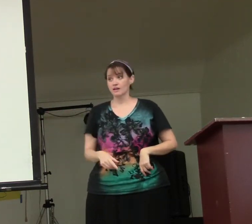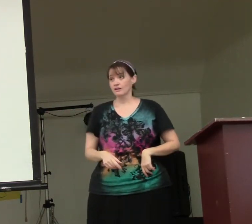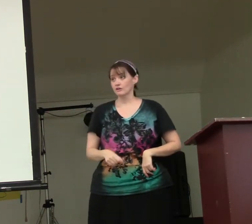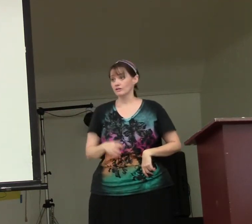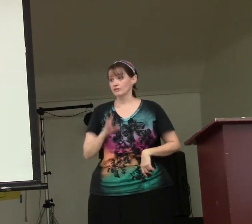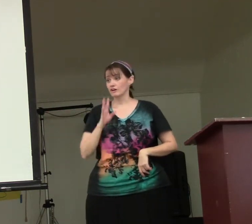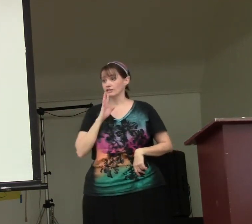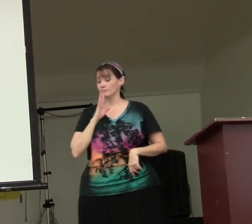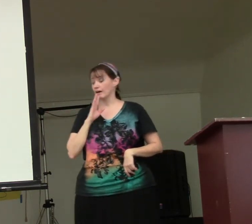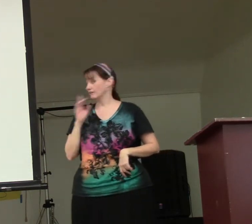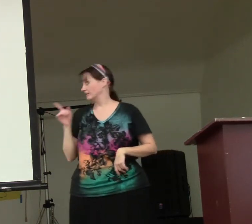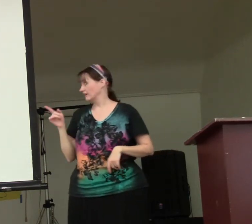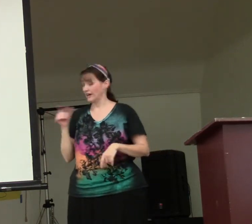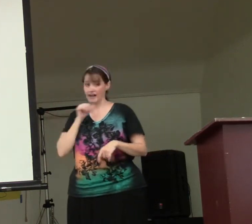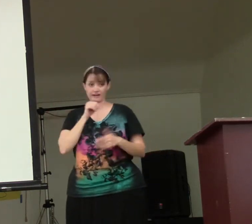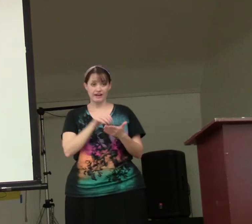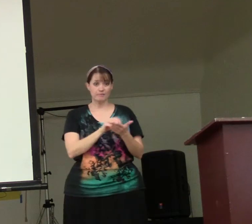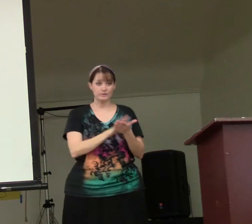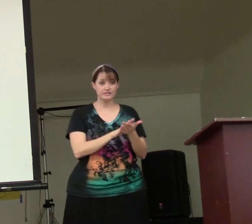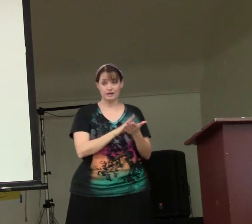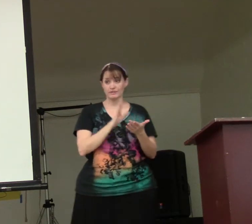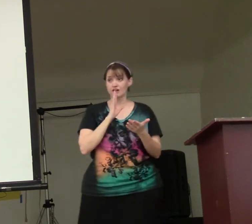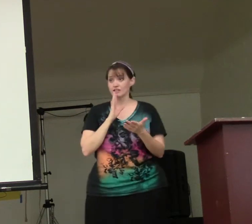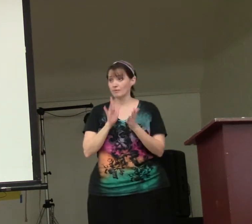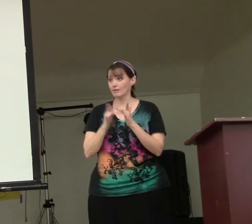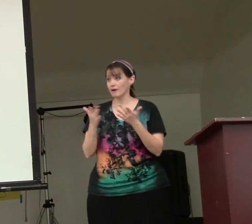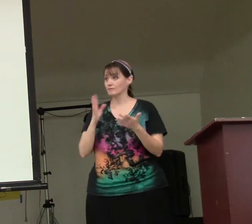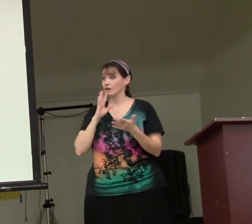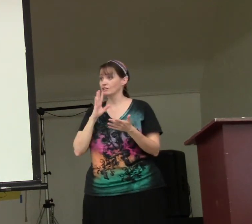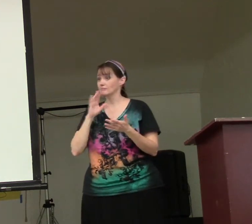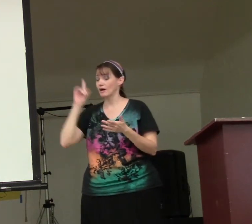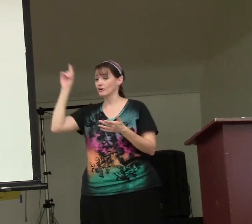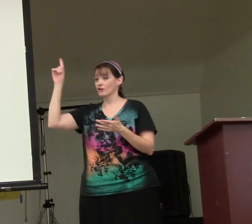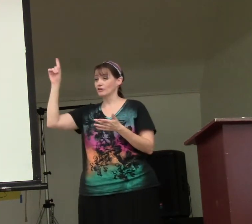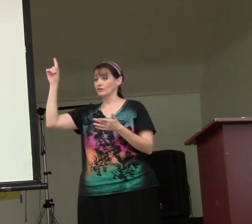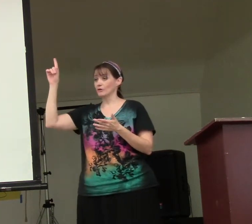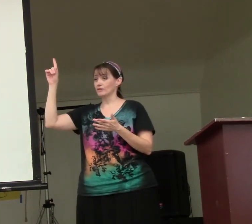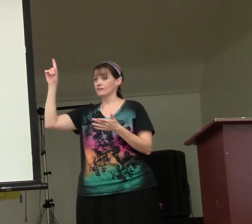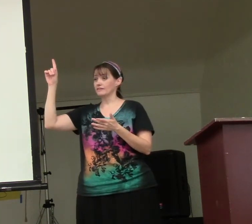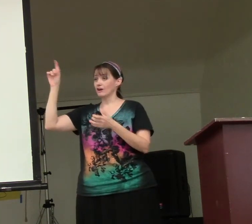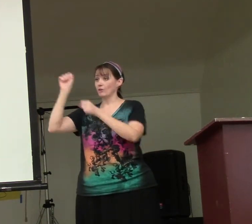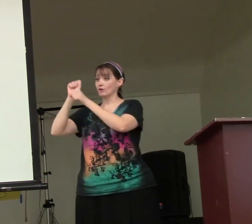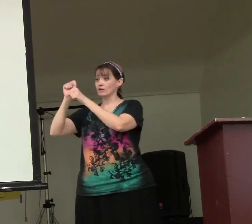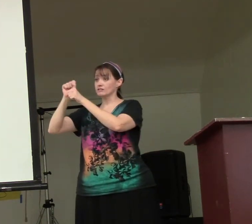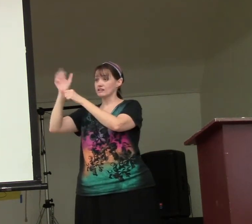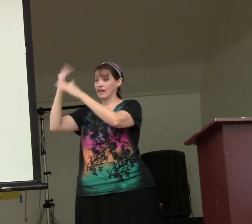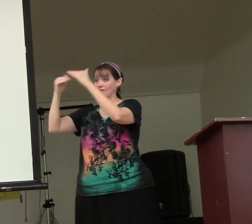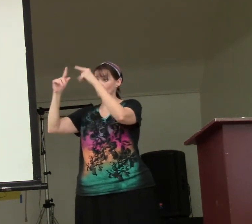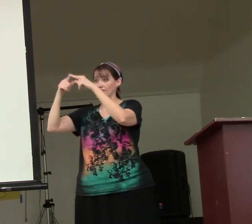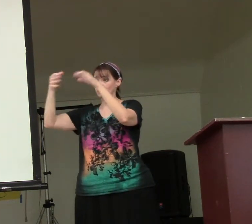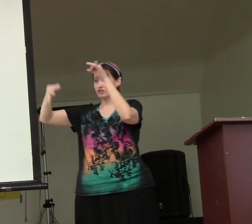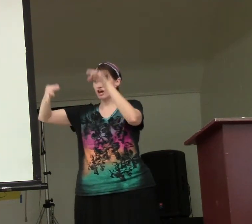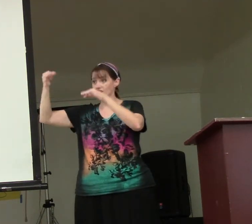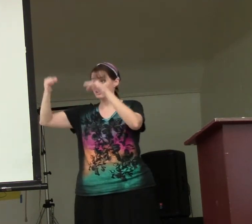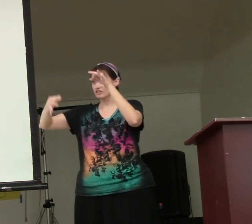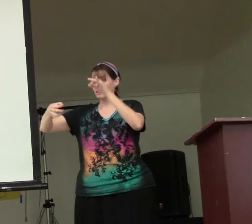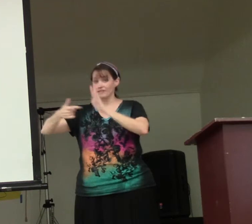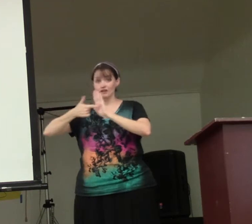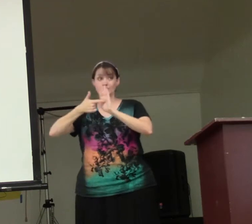You know, it talks about, and I don't put this down, but it talks about the Bible, it talks about, you know, that our works in heaven, when they're judged, they're going to be